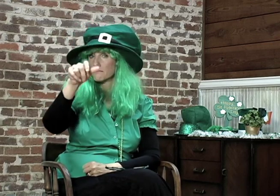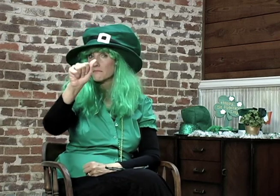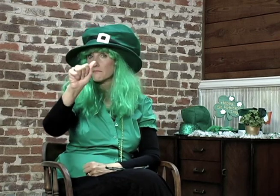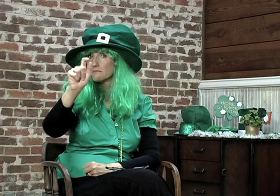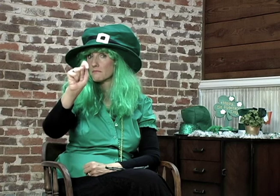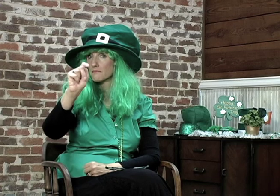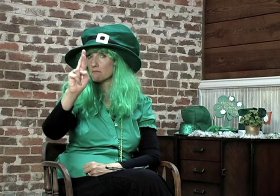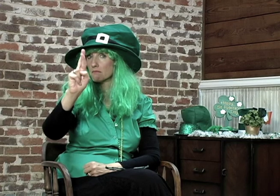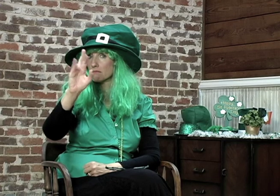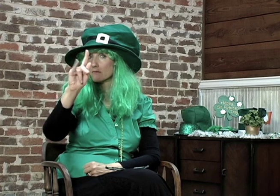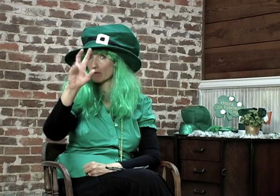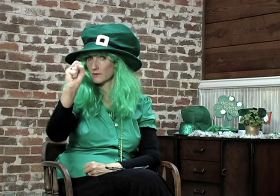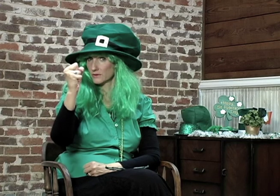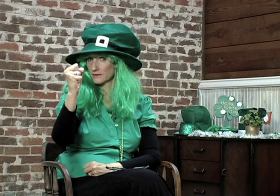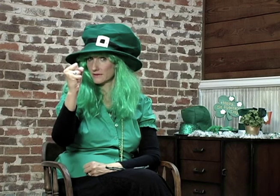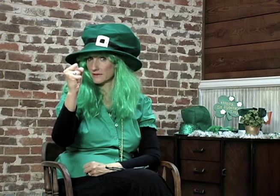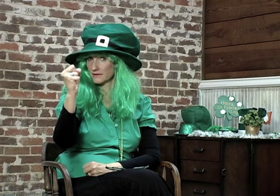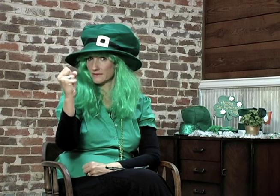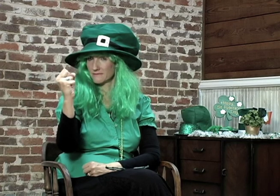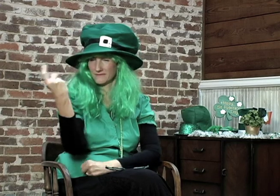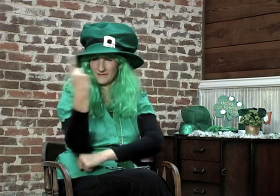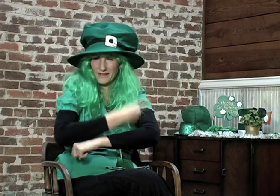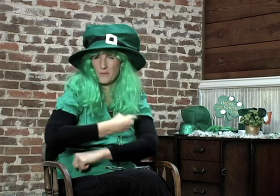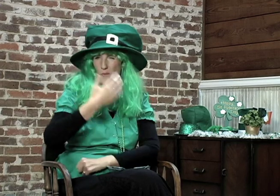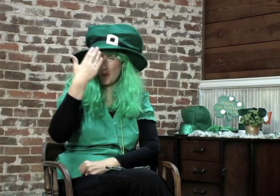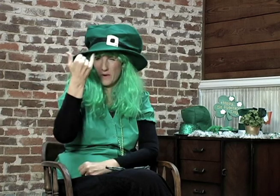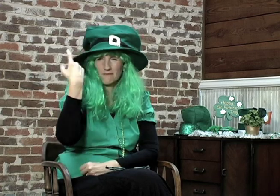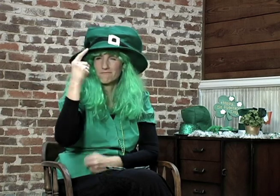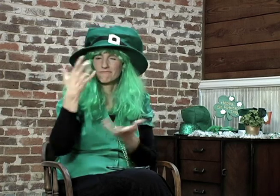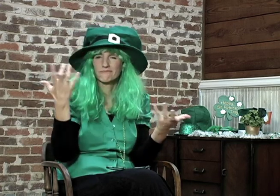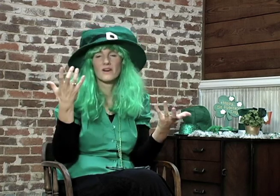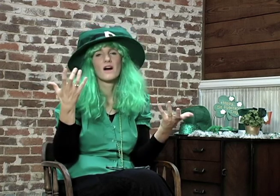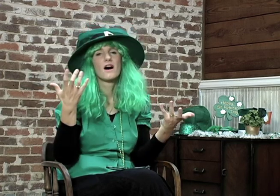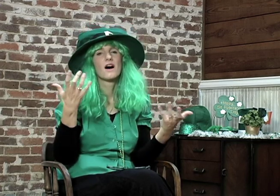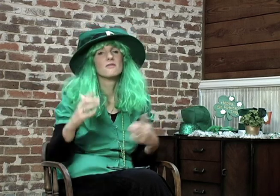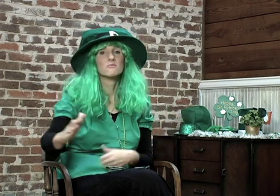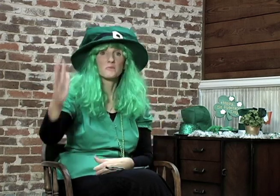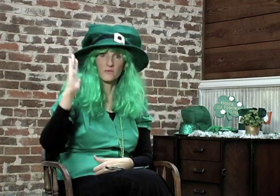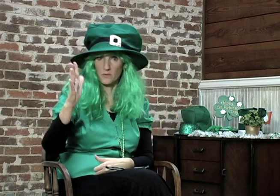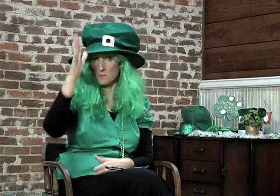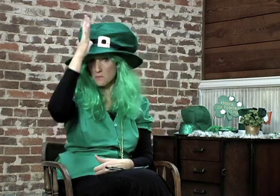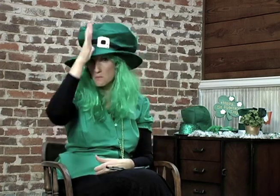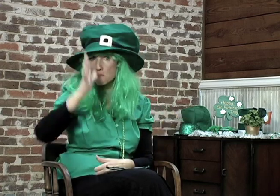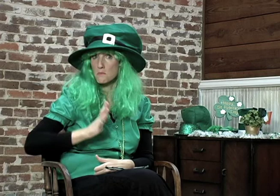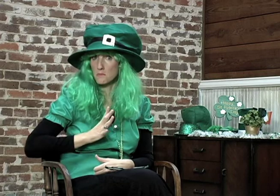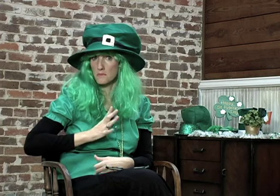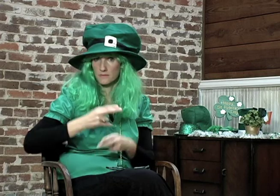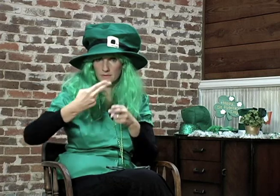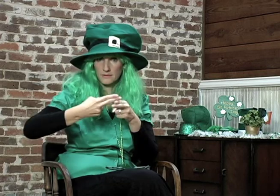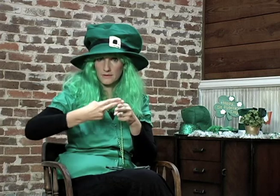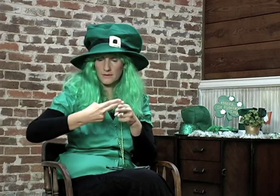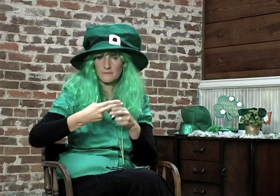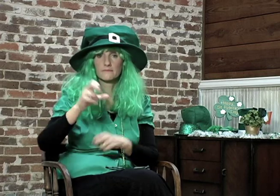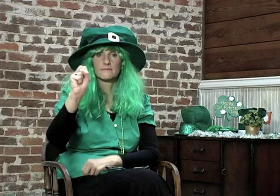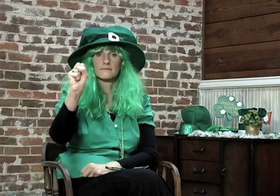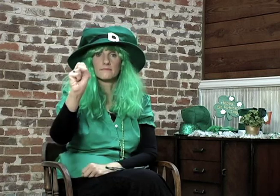Well, that day is a day that is a day of remembrance about a man who was named St.